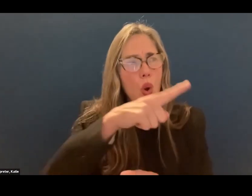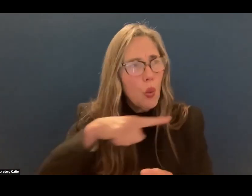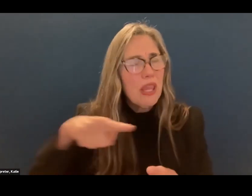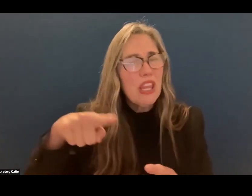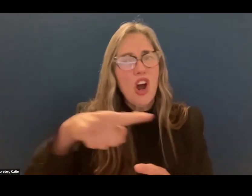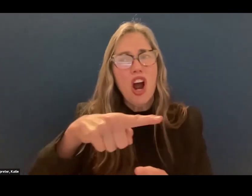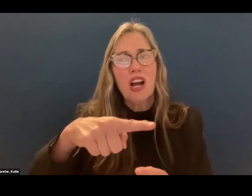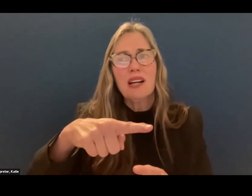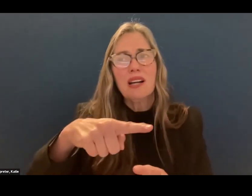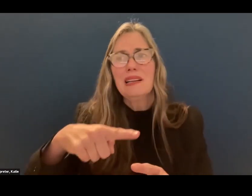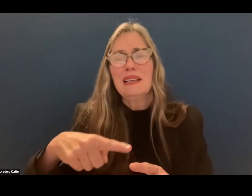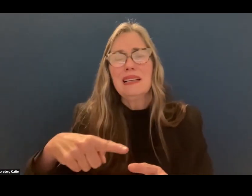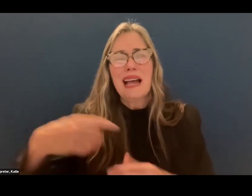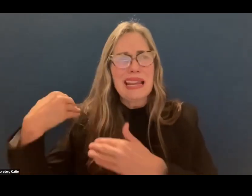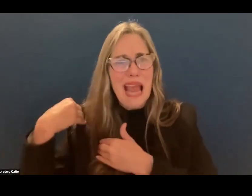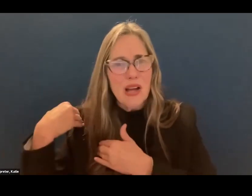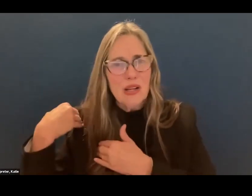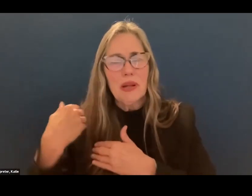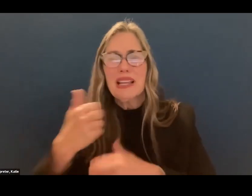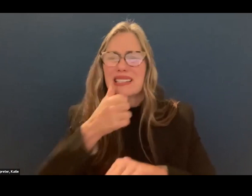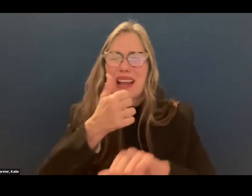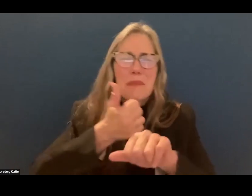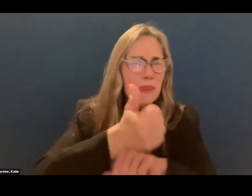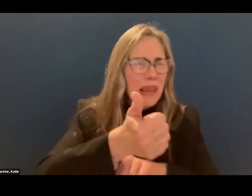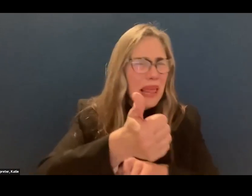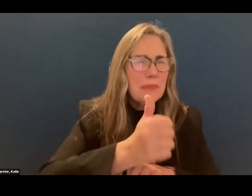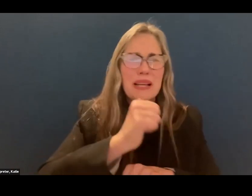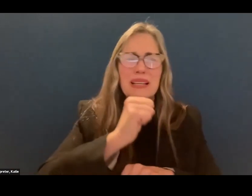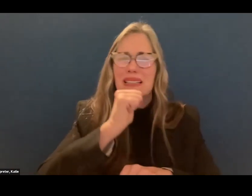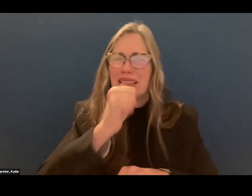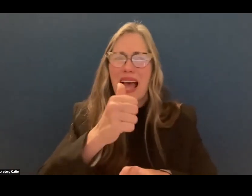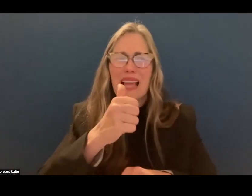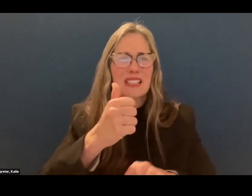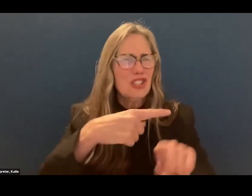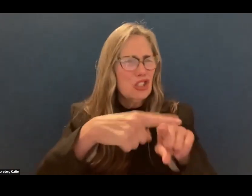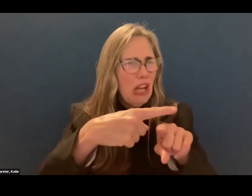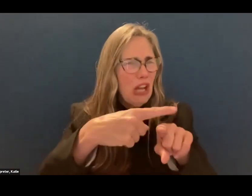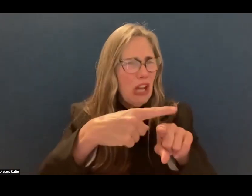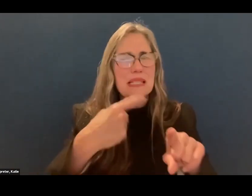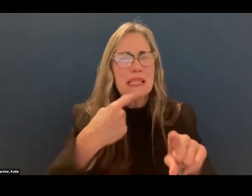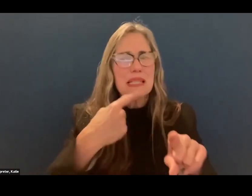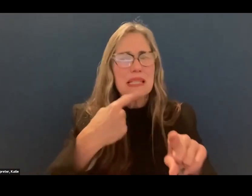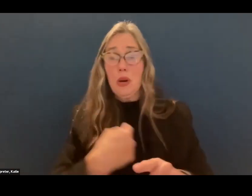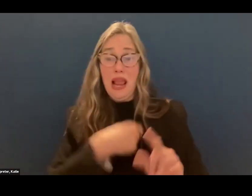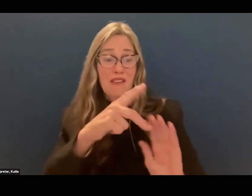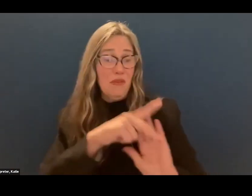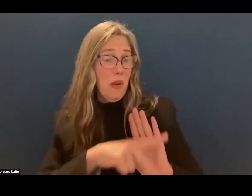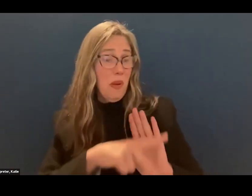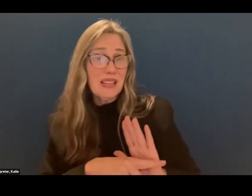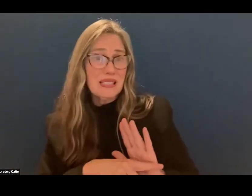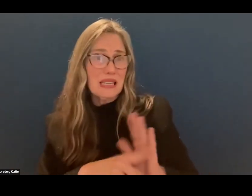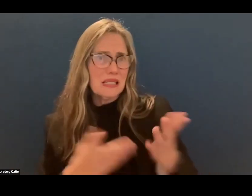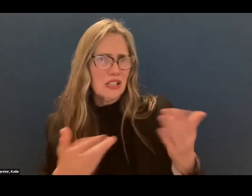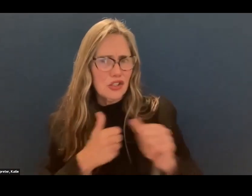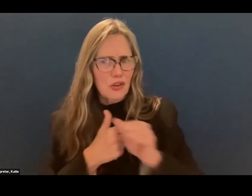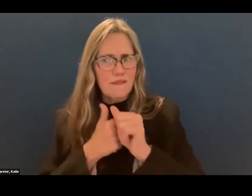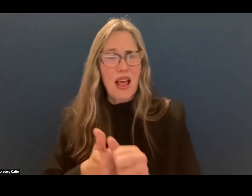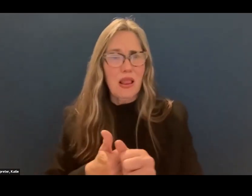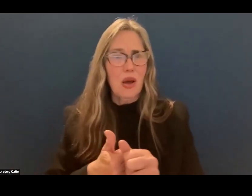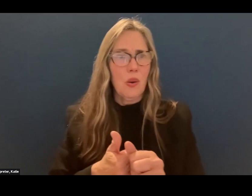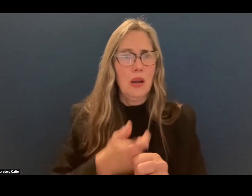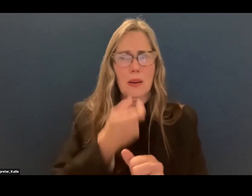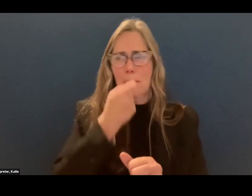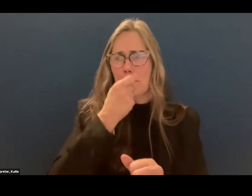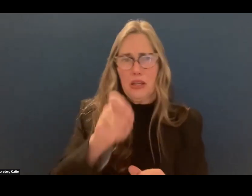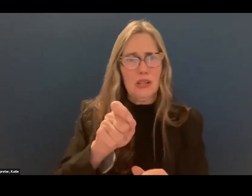not necessarily putting you or shaming and blaming you, but just calling out. We are, the district has said, we have policies. You just said that. We have policies that said we're going